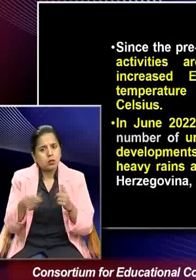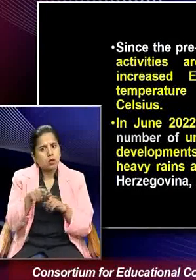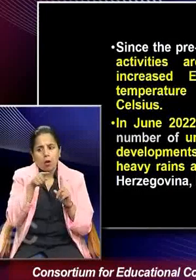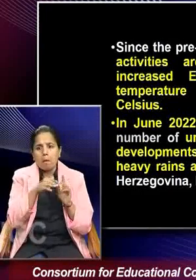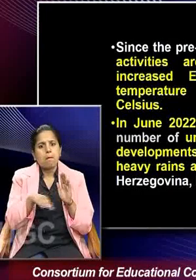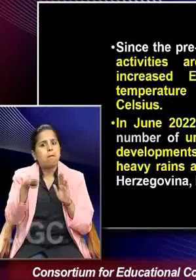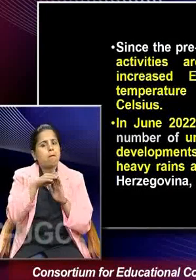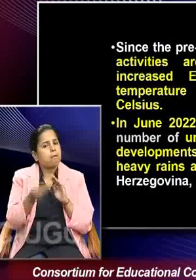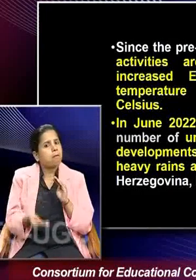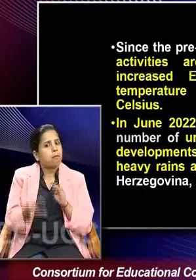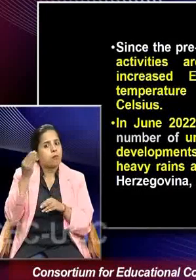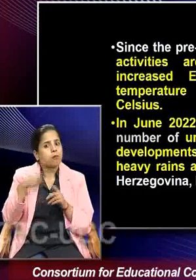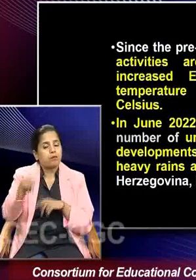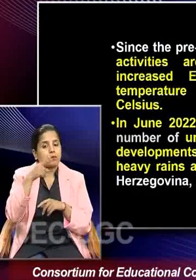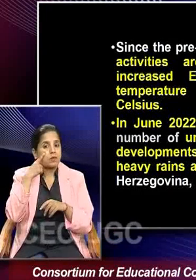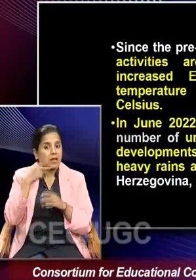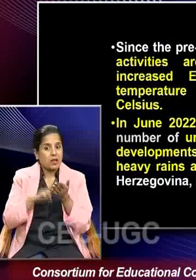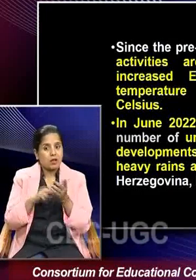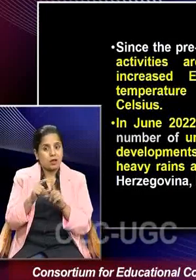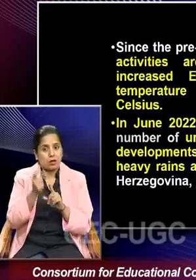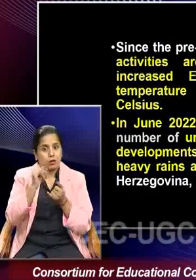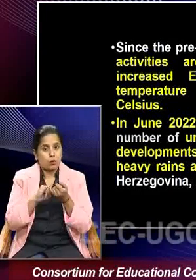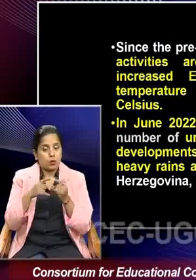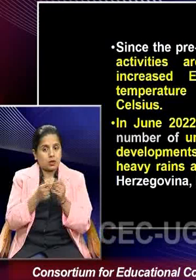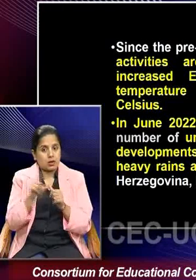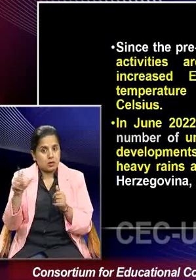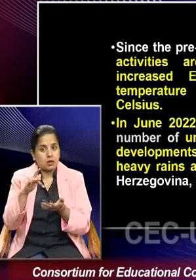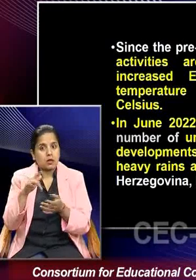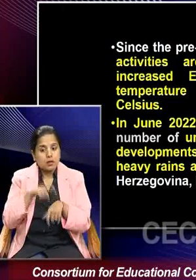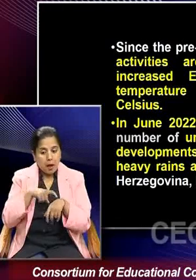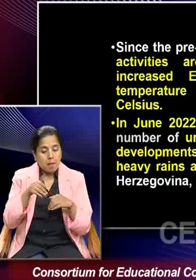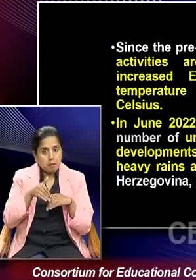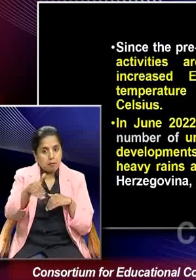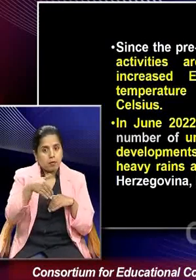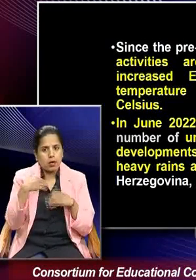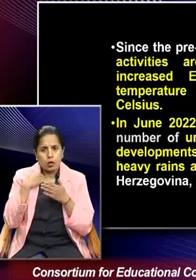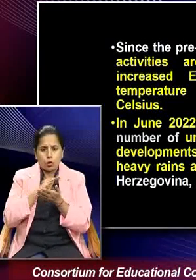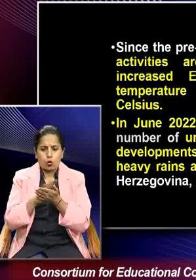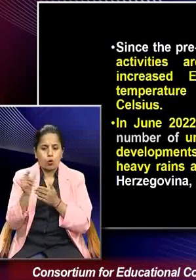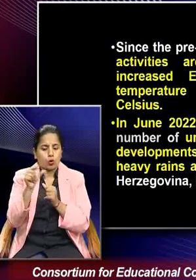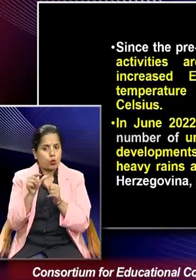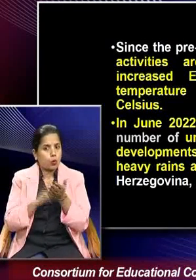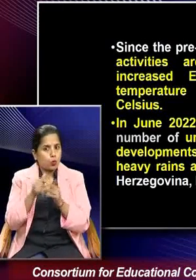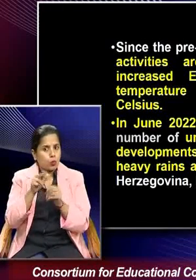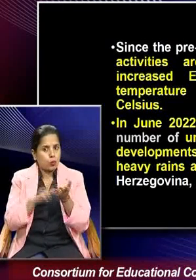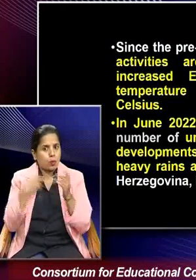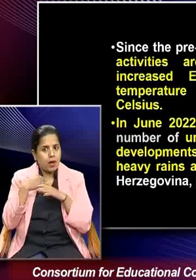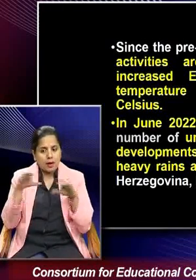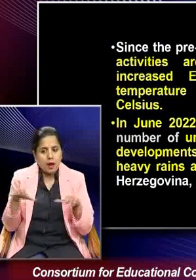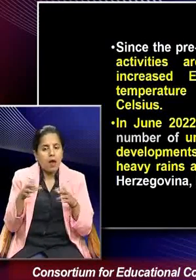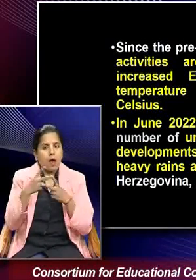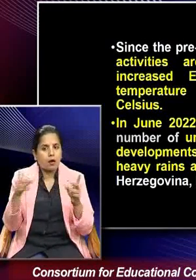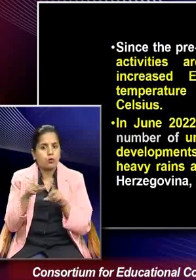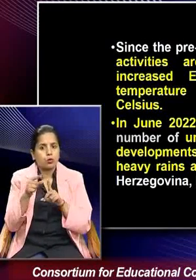the pre-industrial period, human activities are estimated to have increased